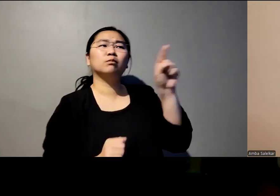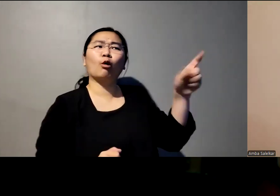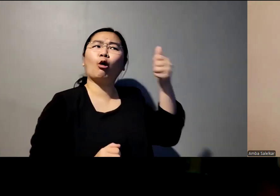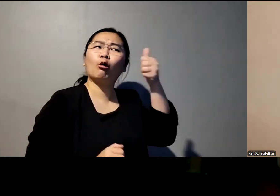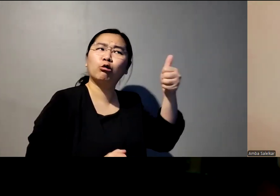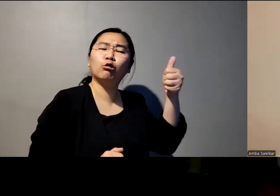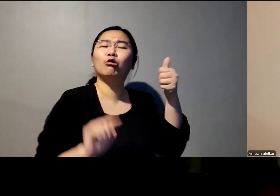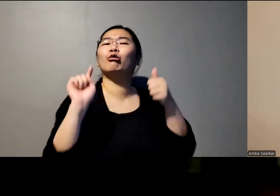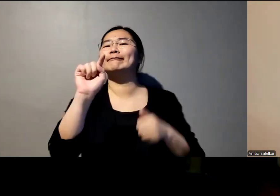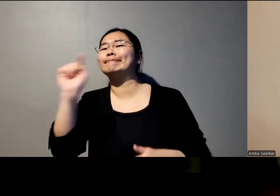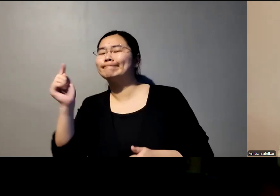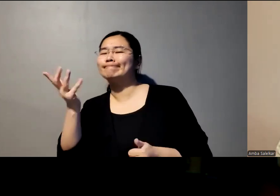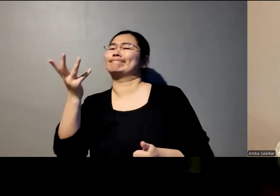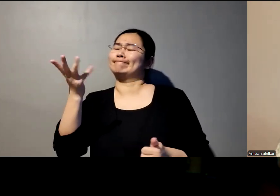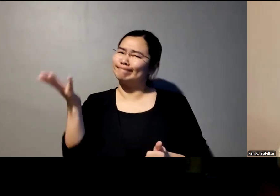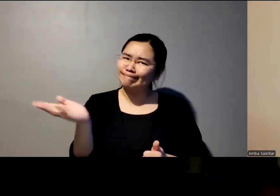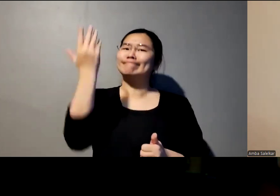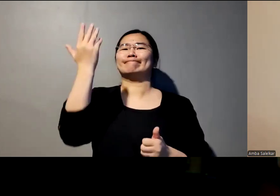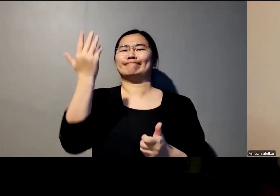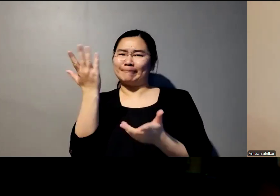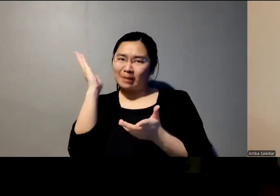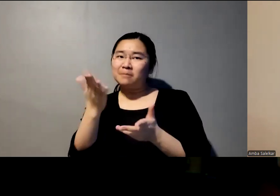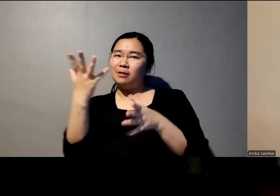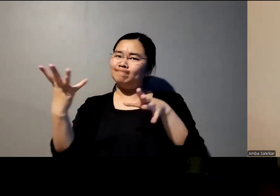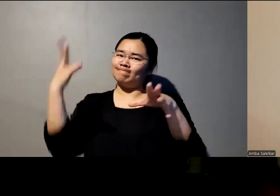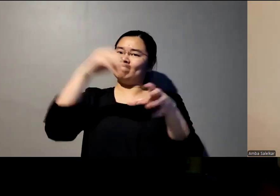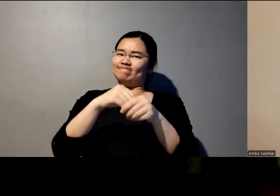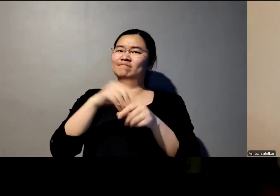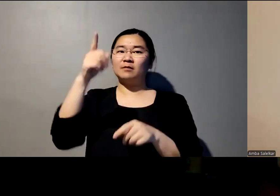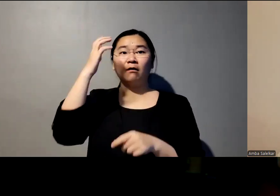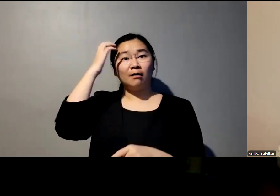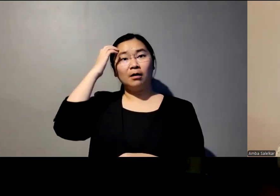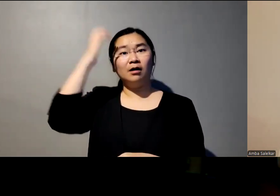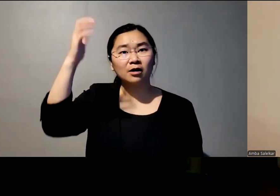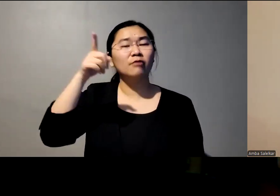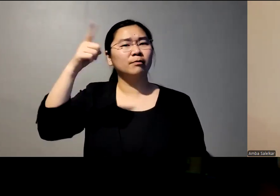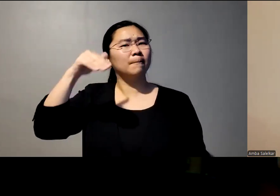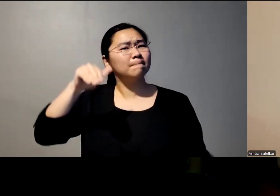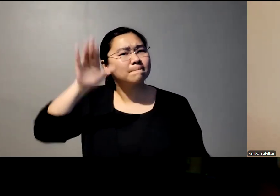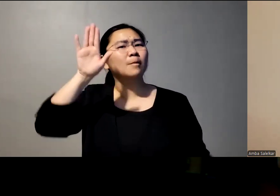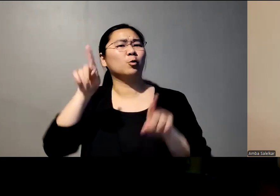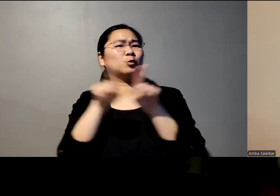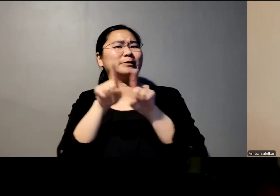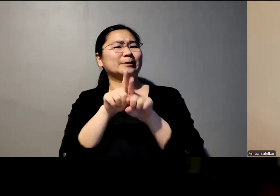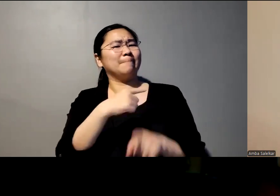be more committed to include persons with disabilities in the decision making.